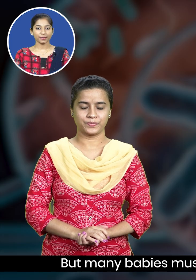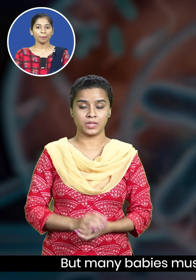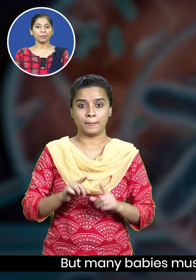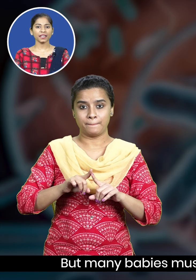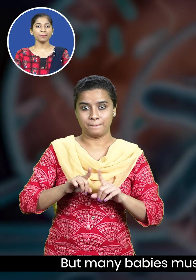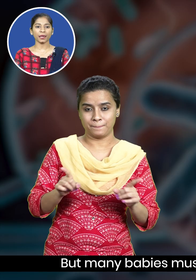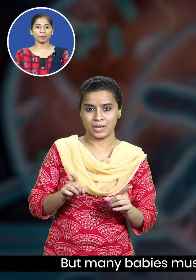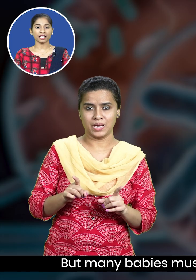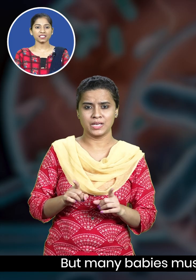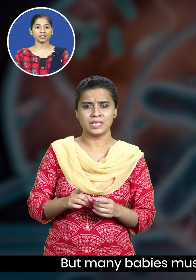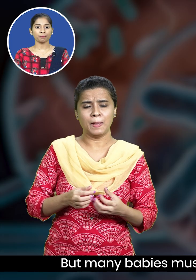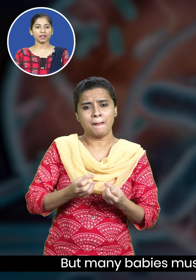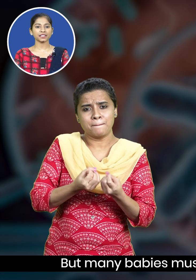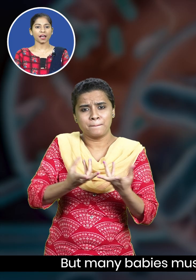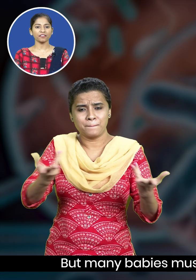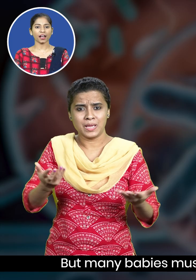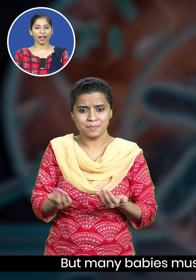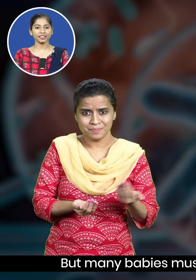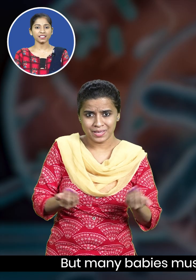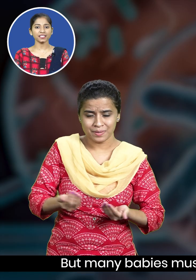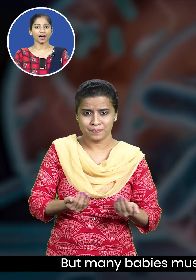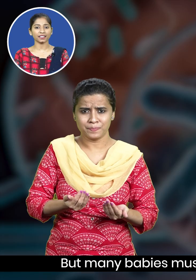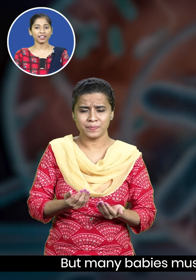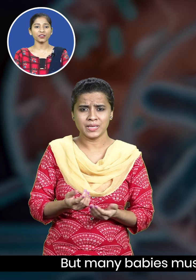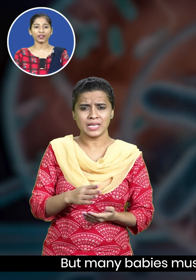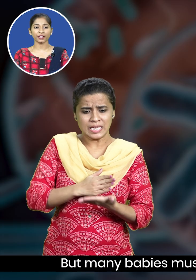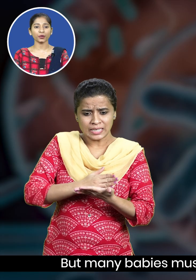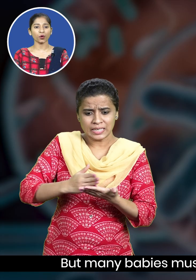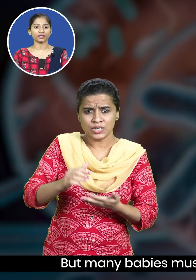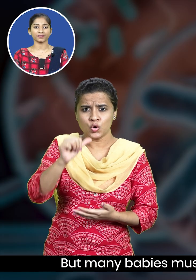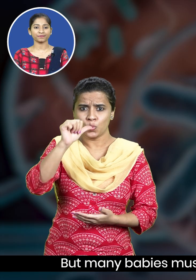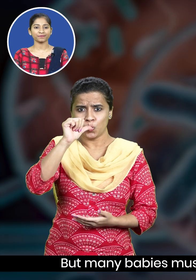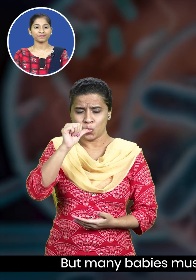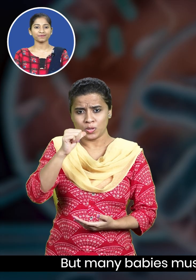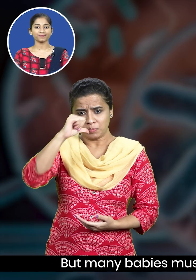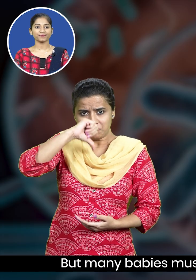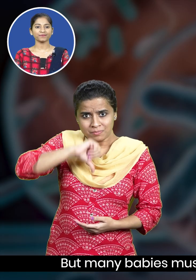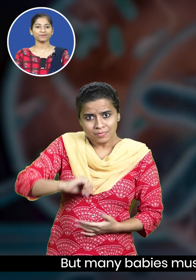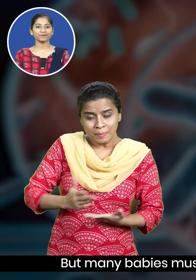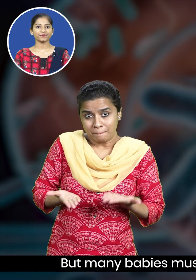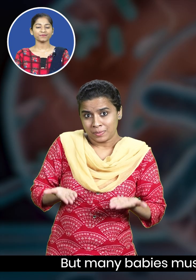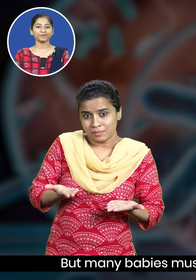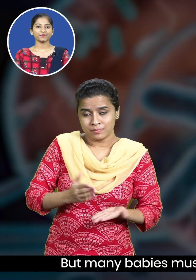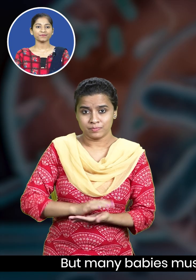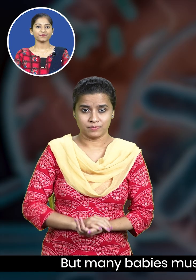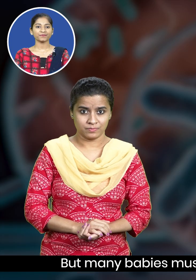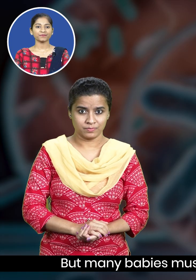But many babies must have had this unclean drinking water.